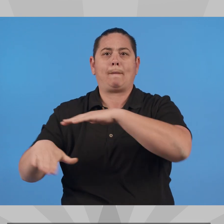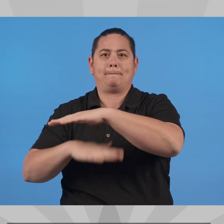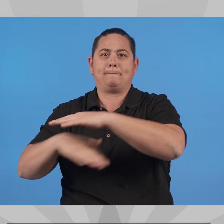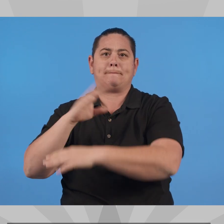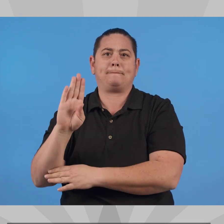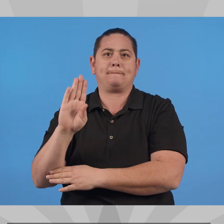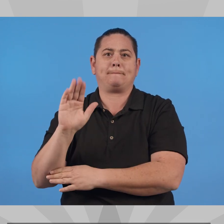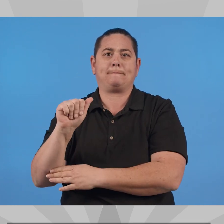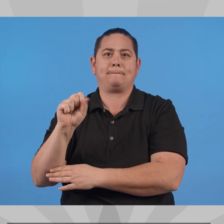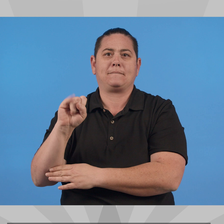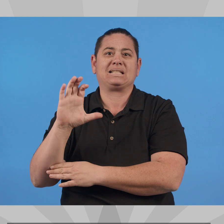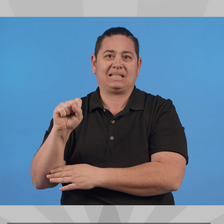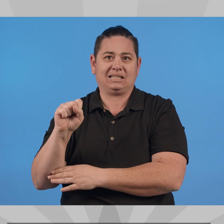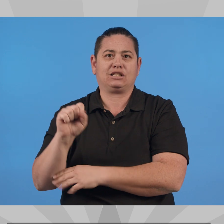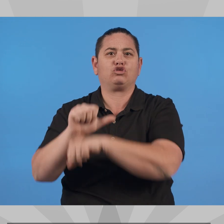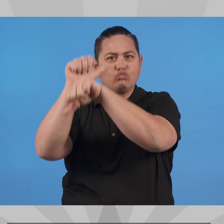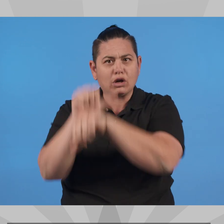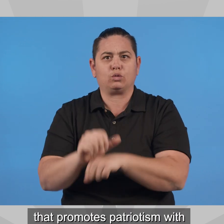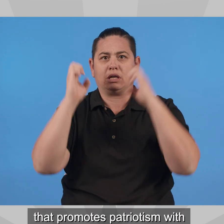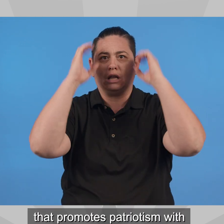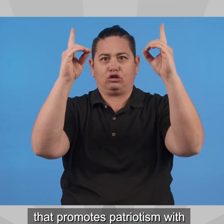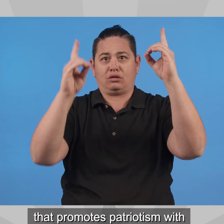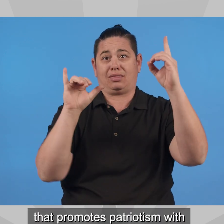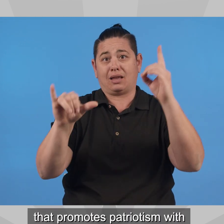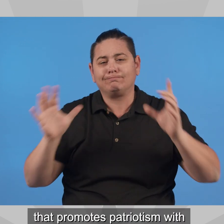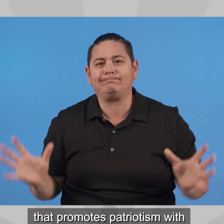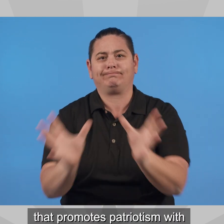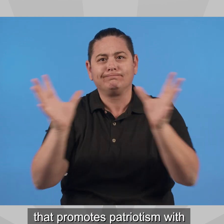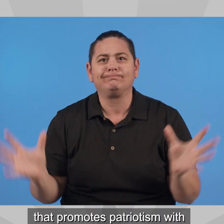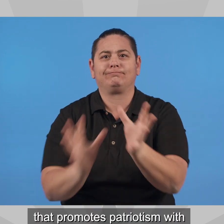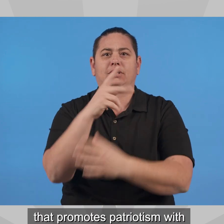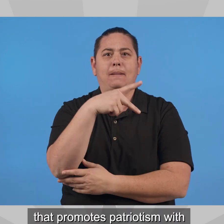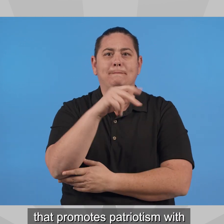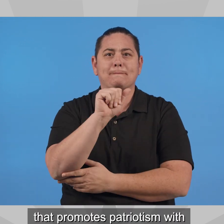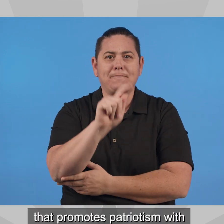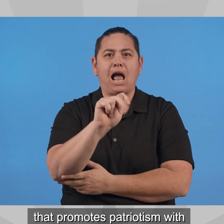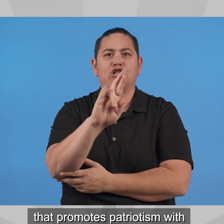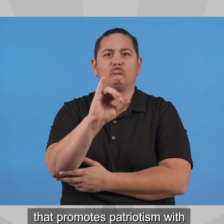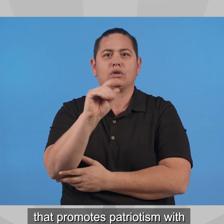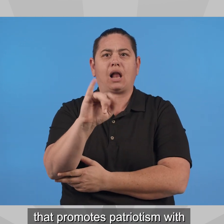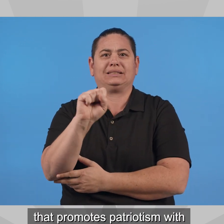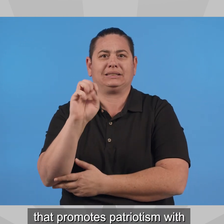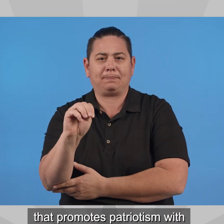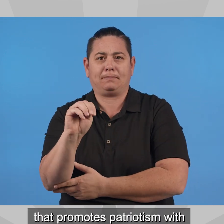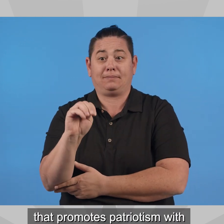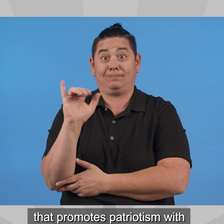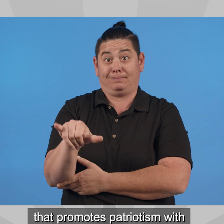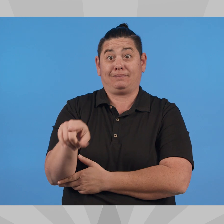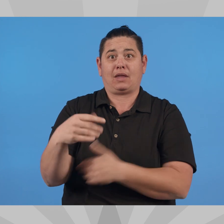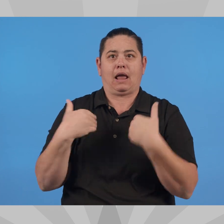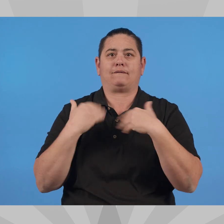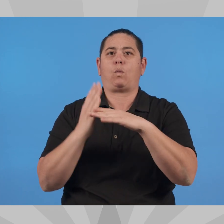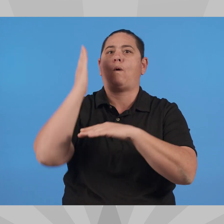A back-to-basics traditional education that promotes patriotism with over 800 student